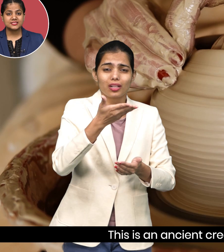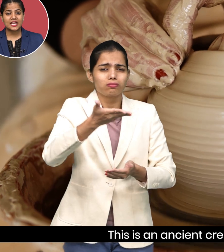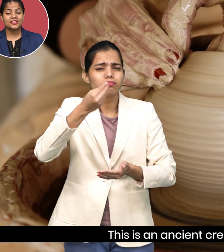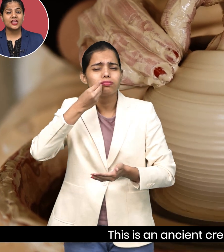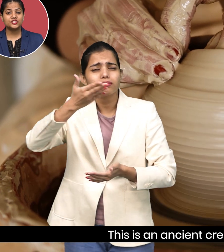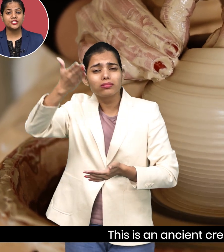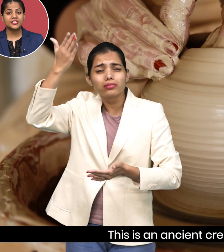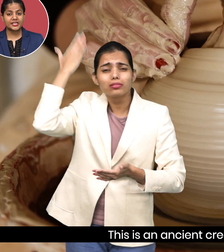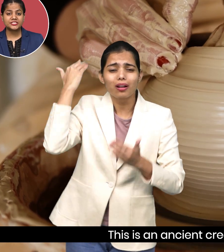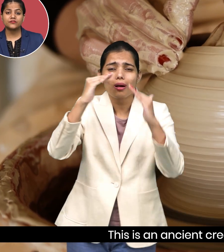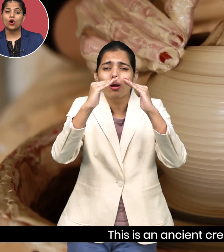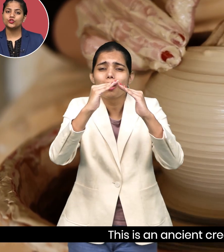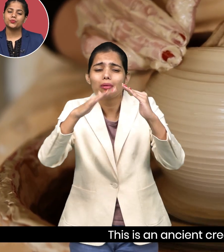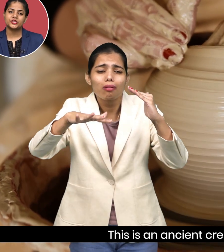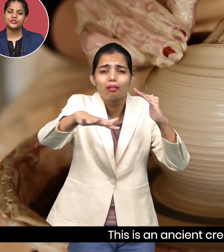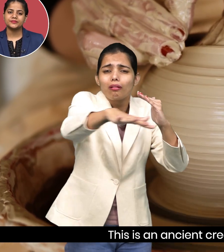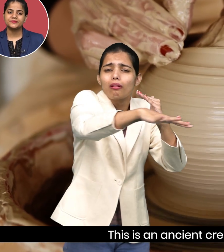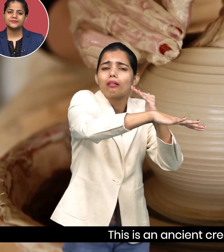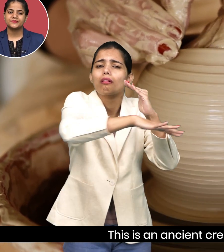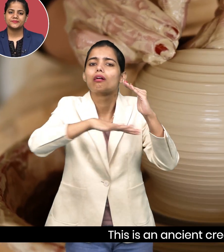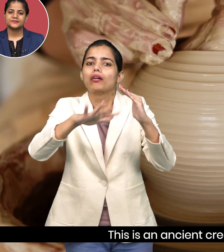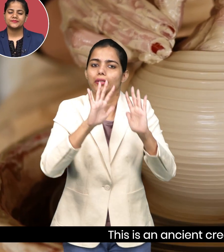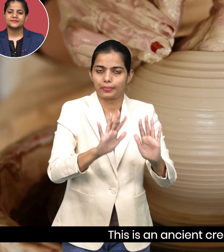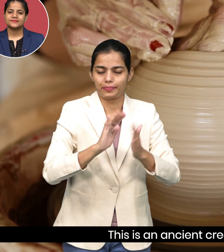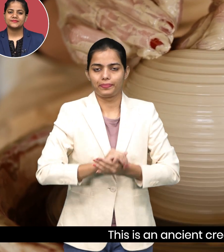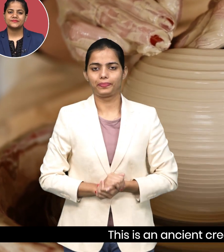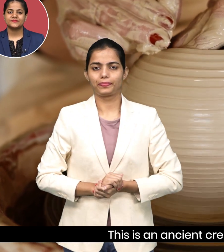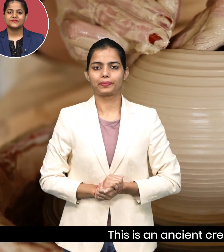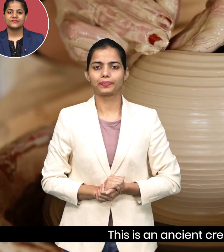This is an ancient creative occupation.